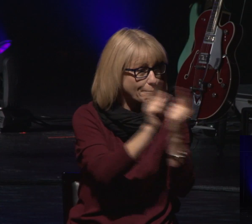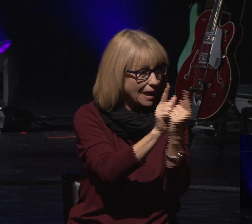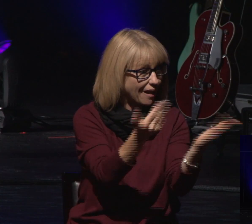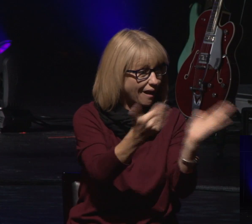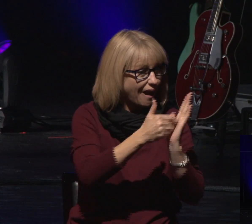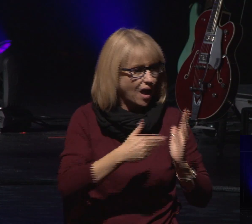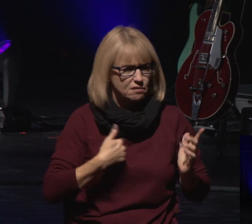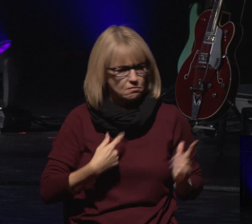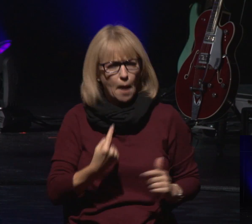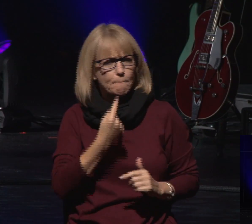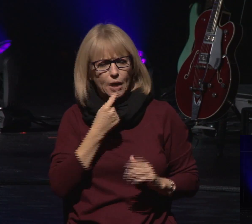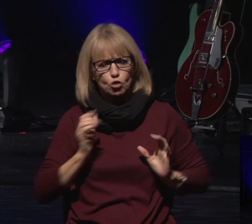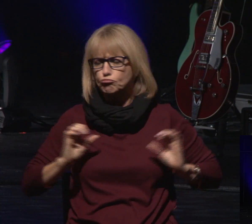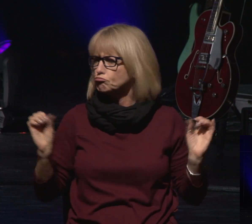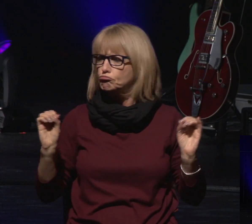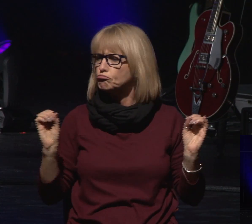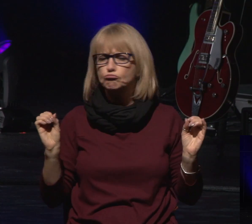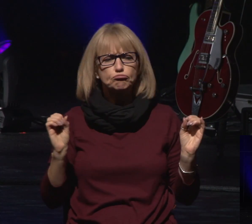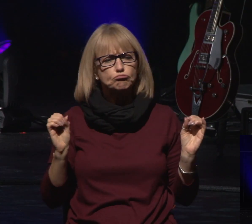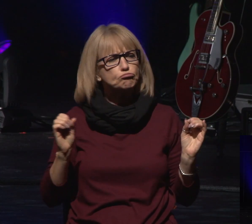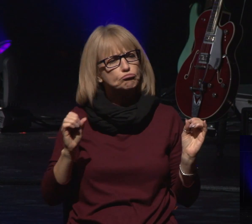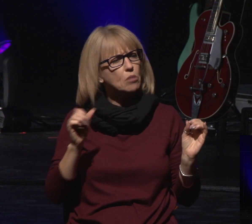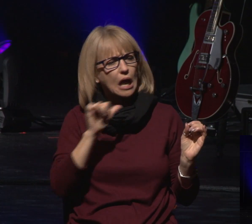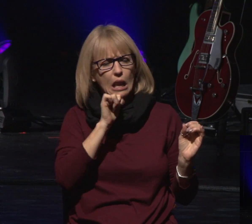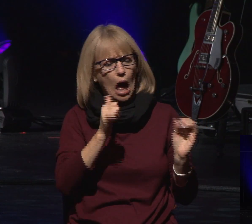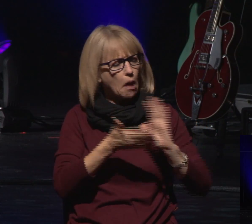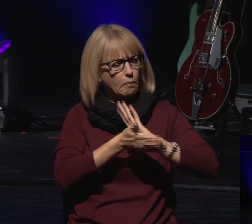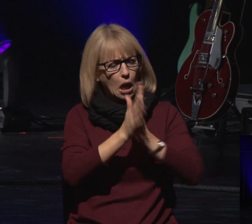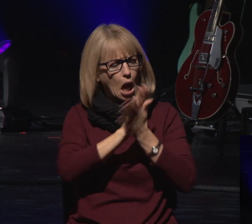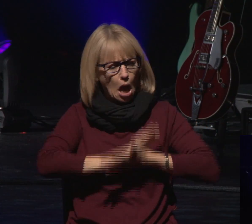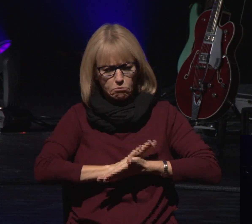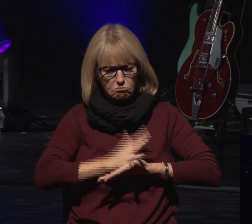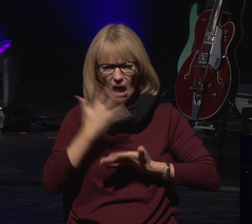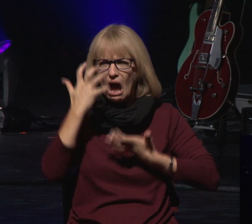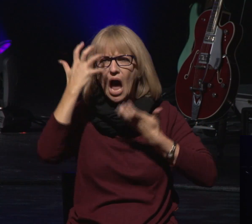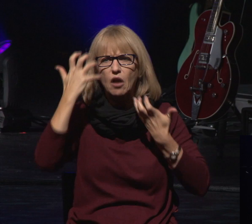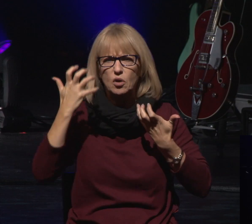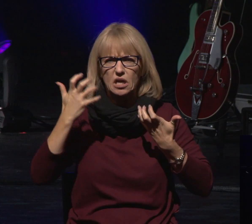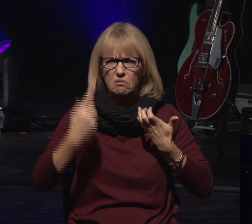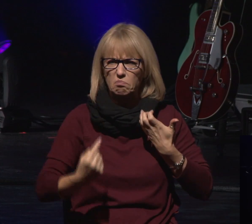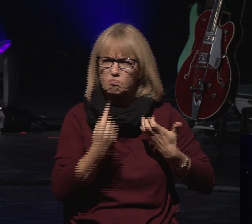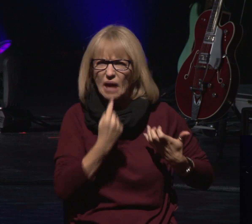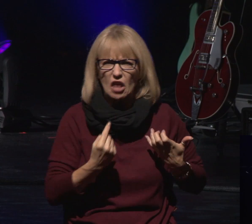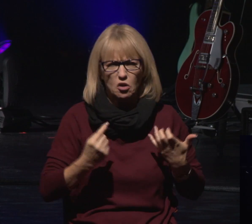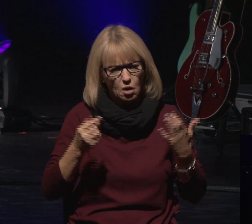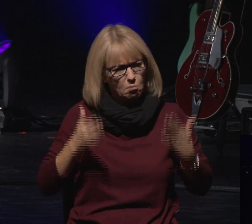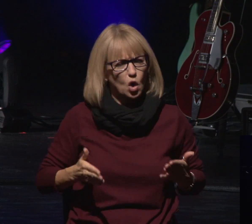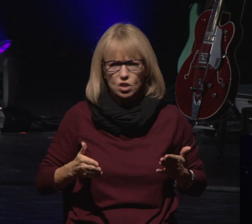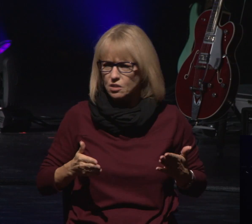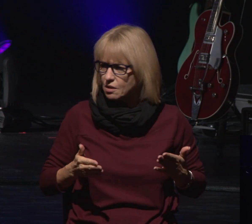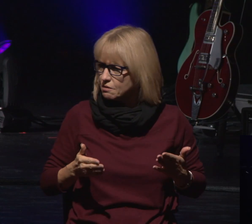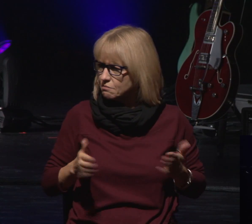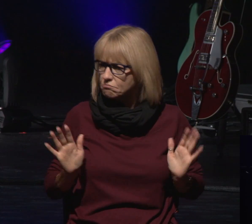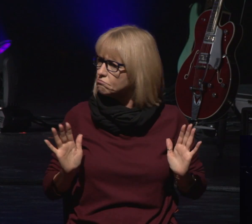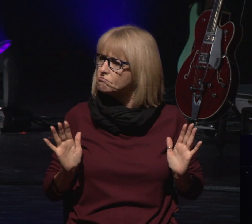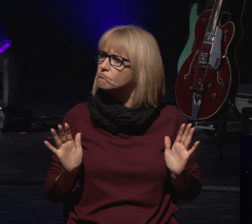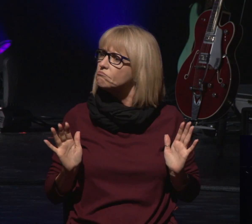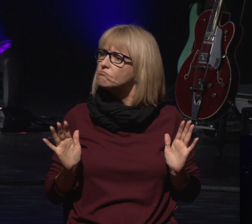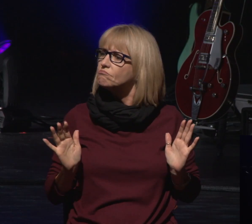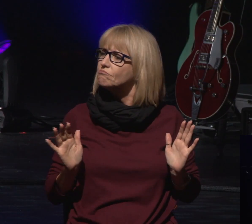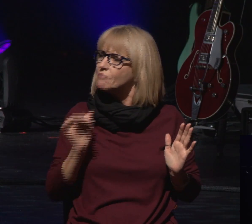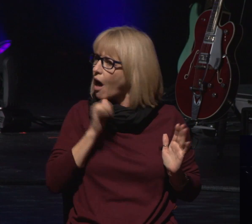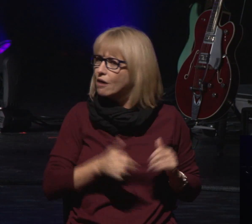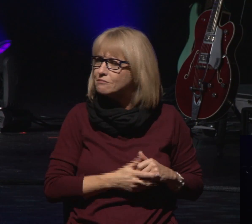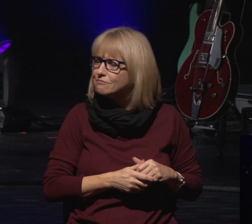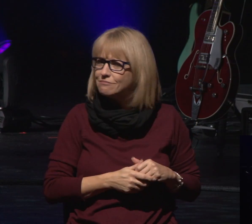through those hardships of life and not become a bitter person. Too many people go through life, and there's